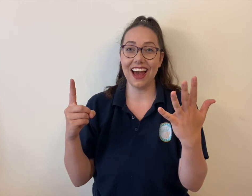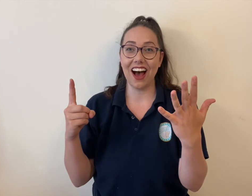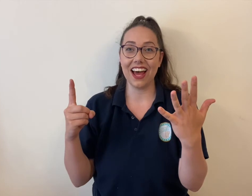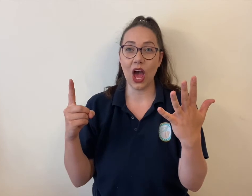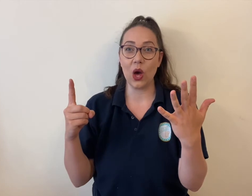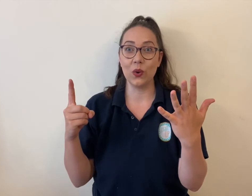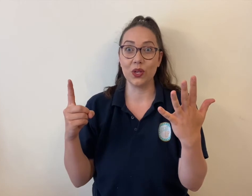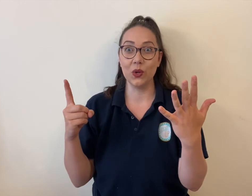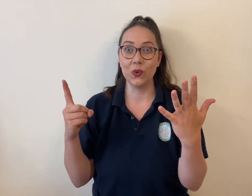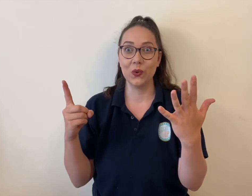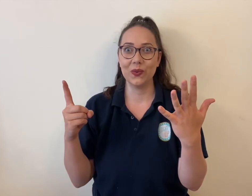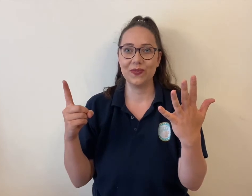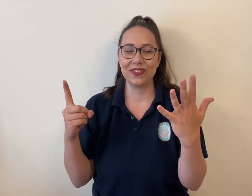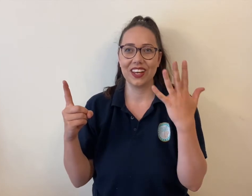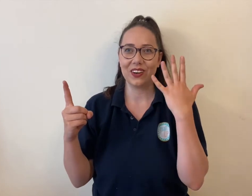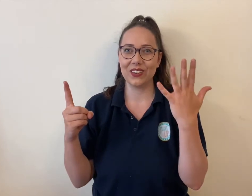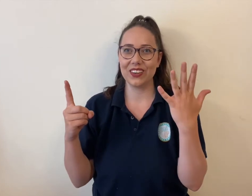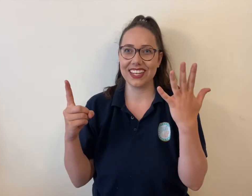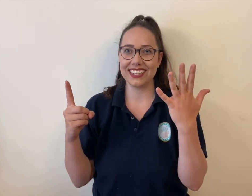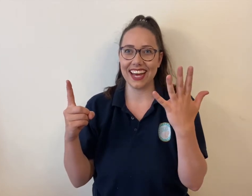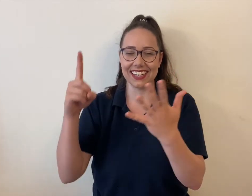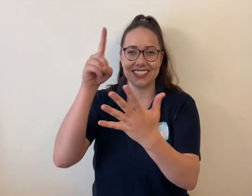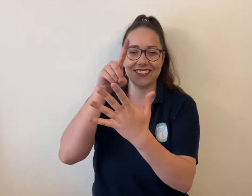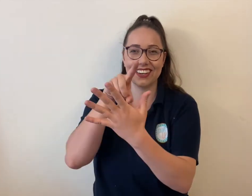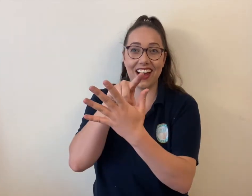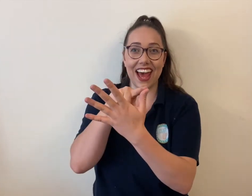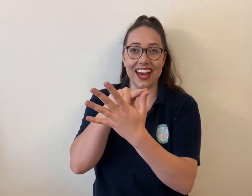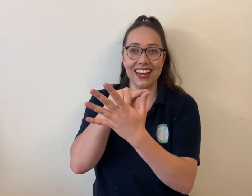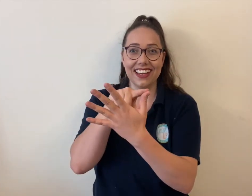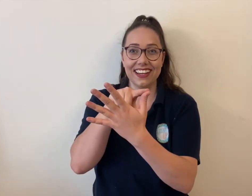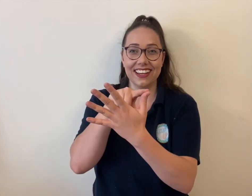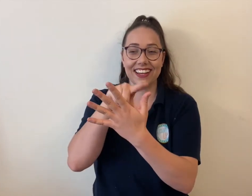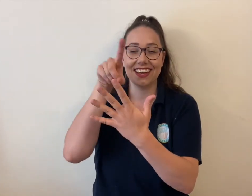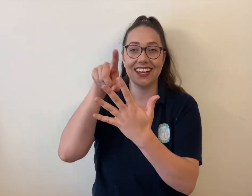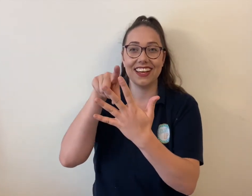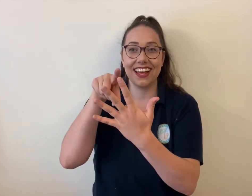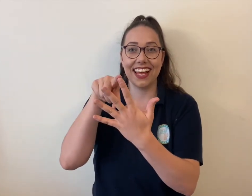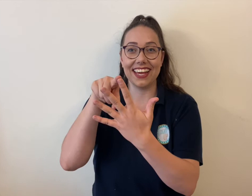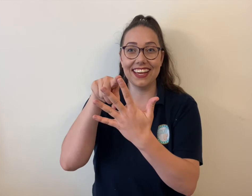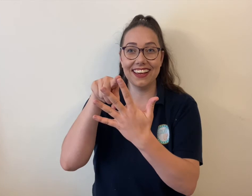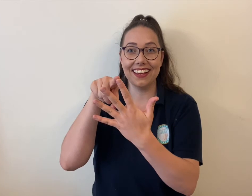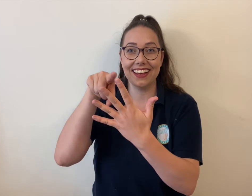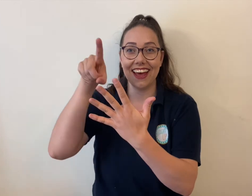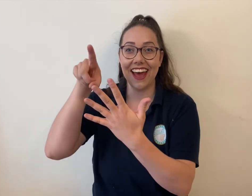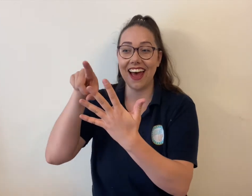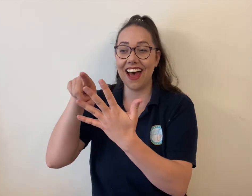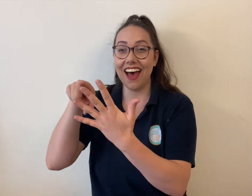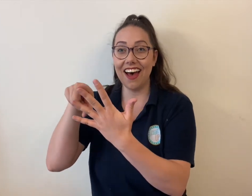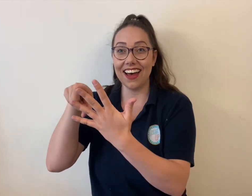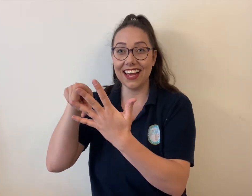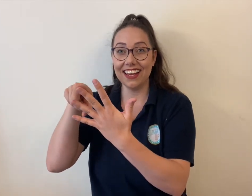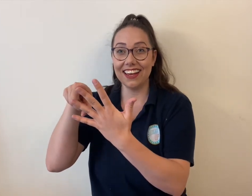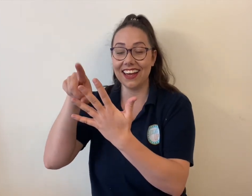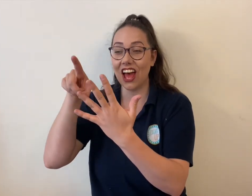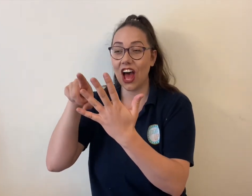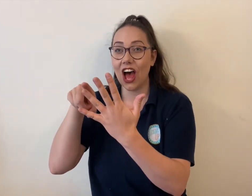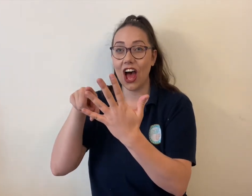I, O, U, all on this hand. So we've got A, E, I,